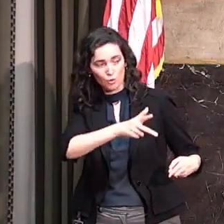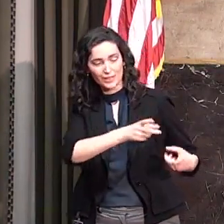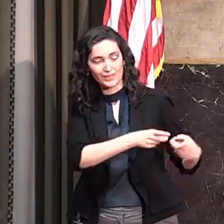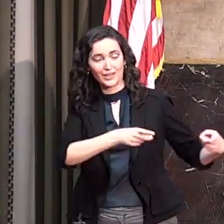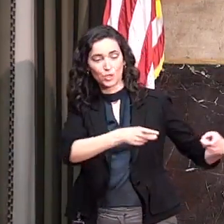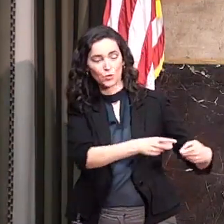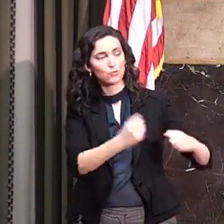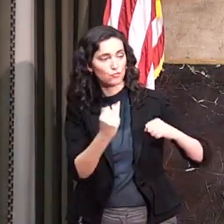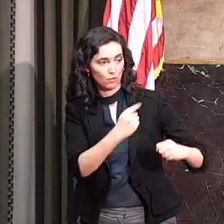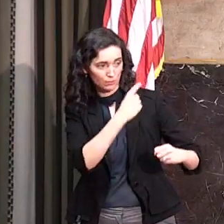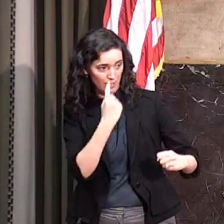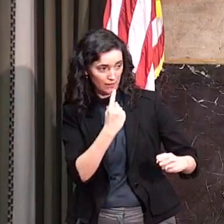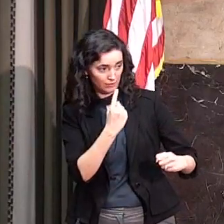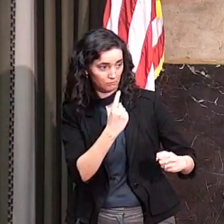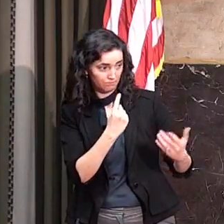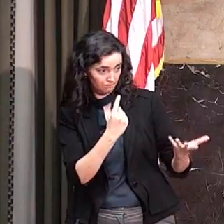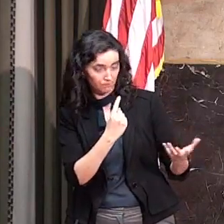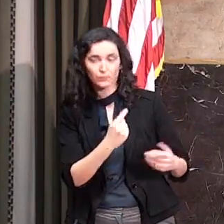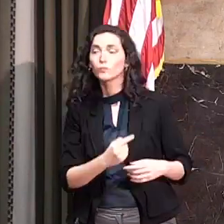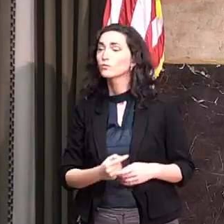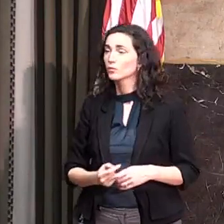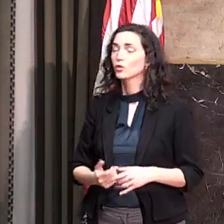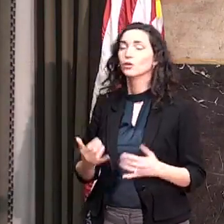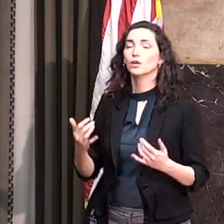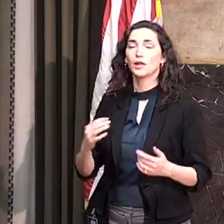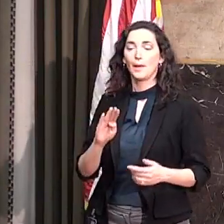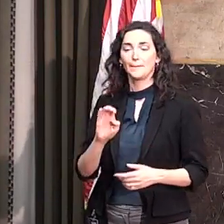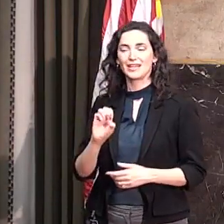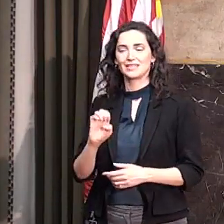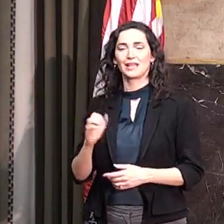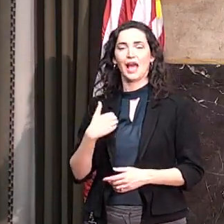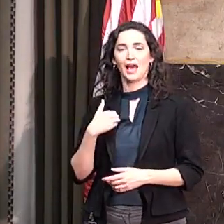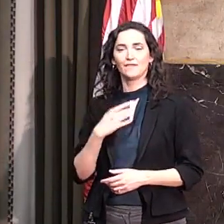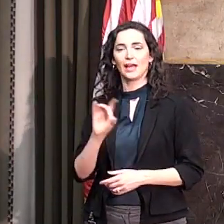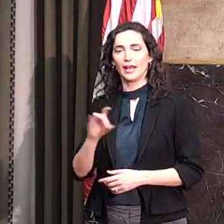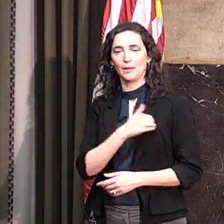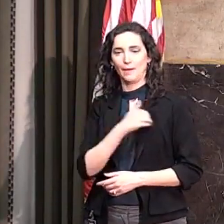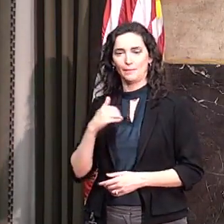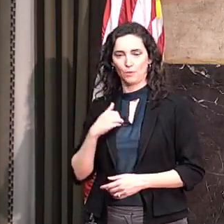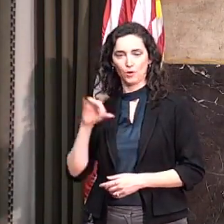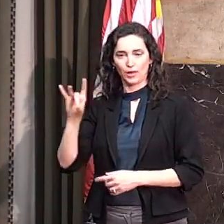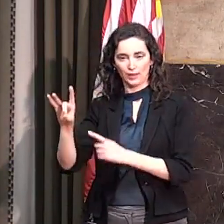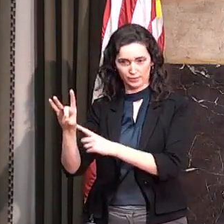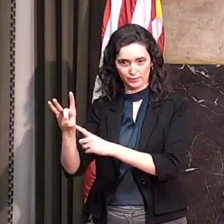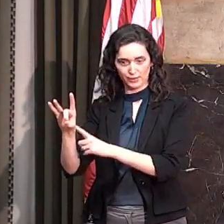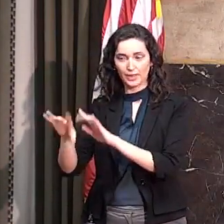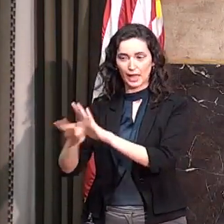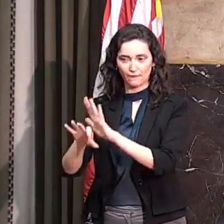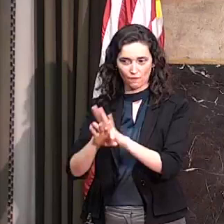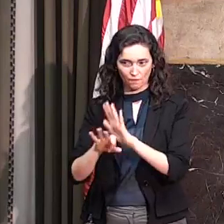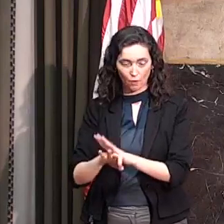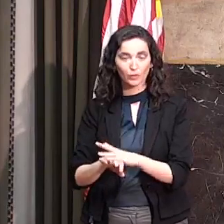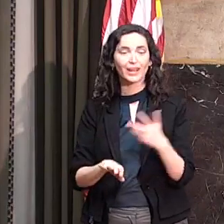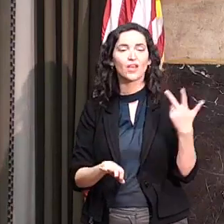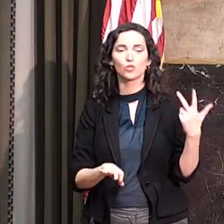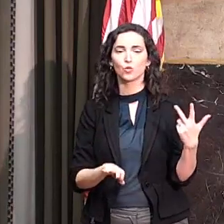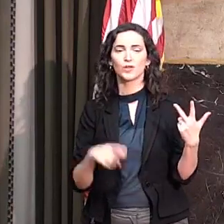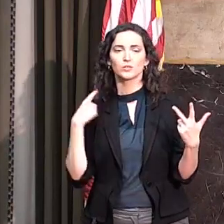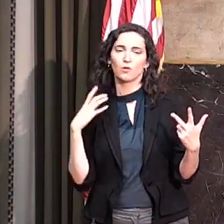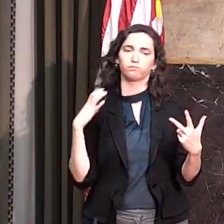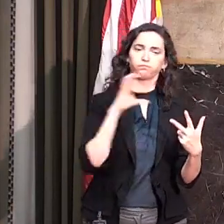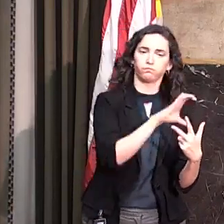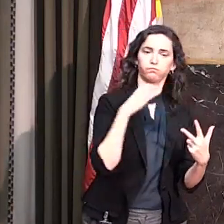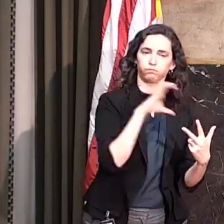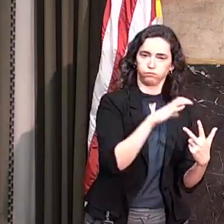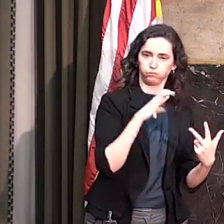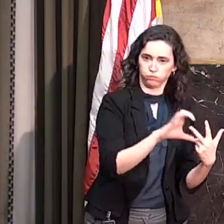Yeah. Well, there are 8 elected members and there's 3 appointed members. And so a 1/3 of 8